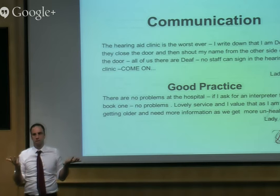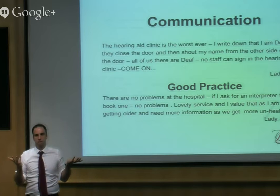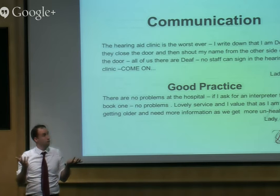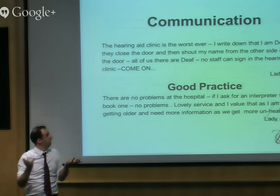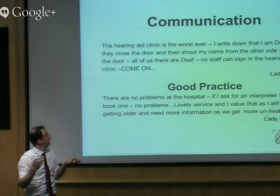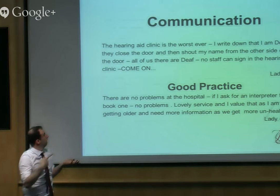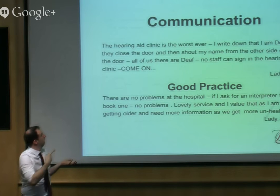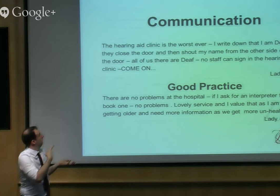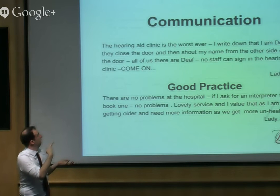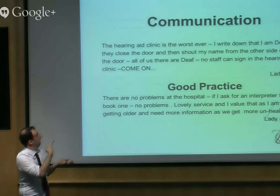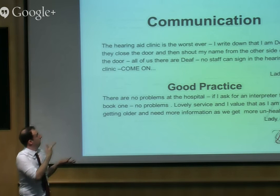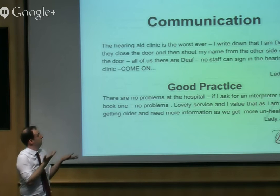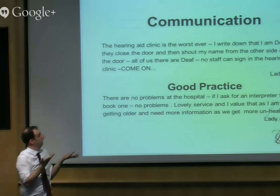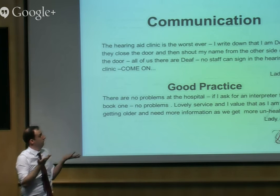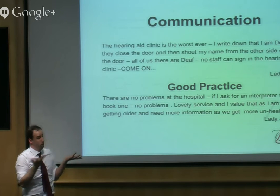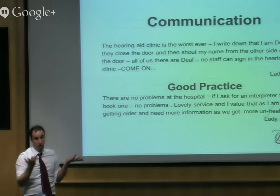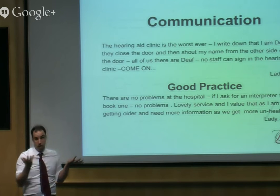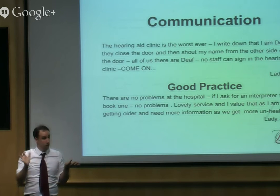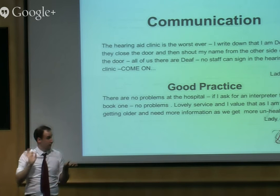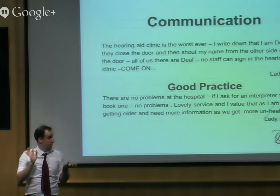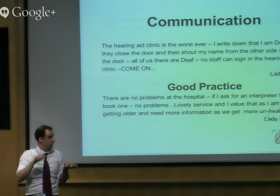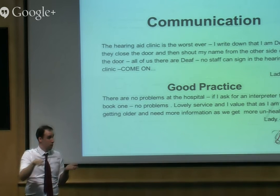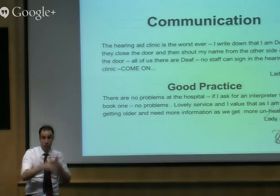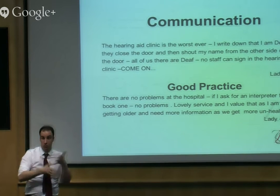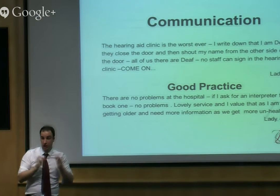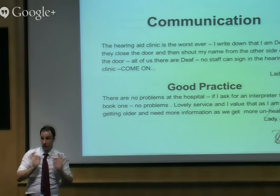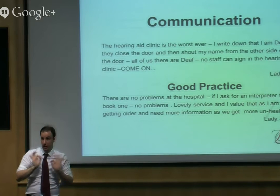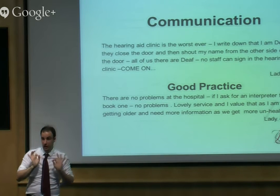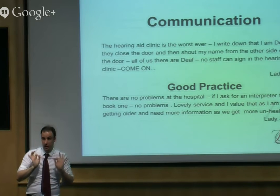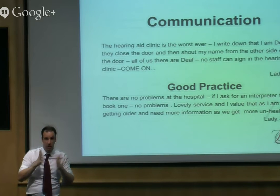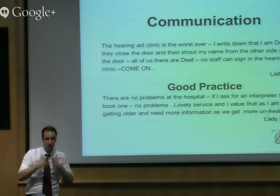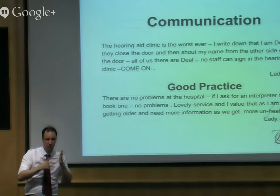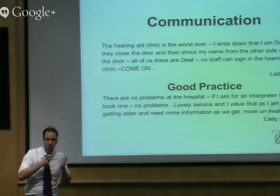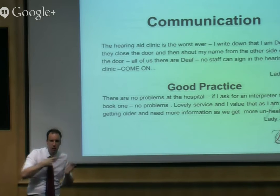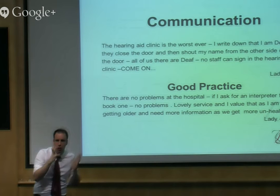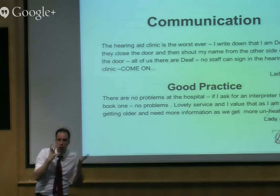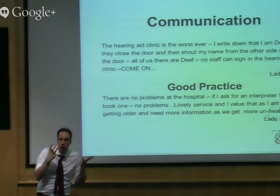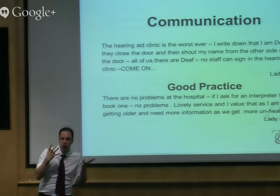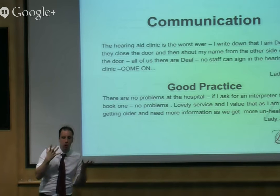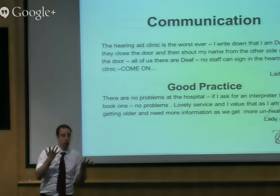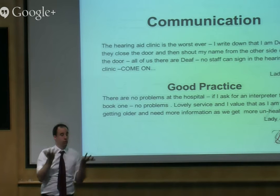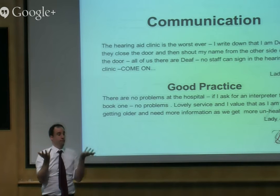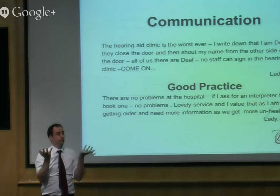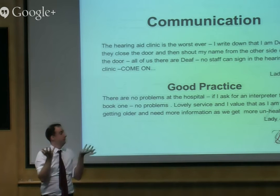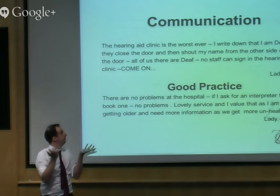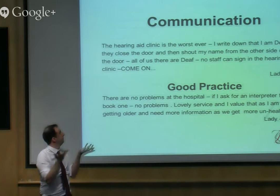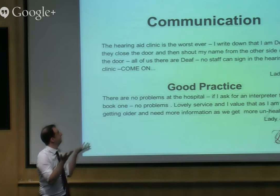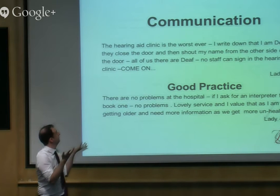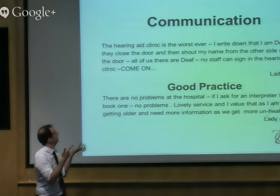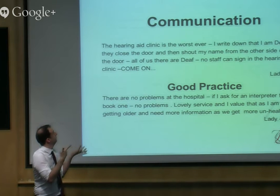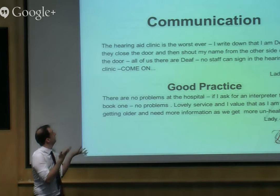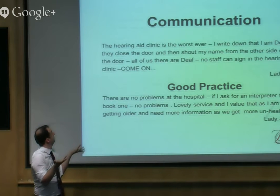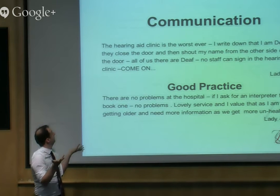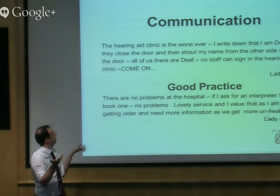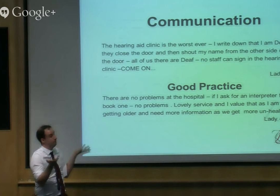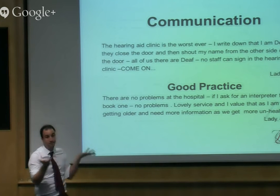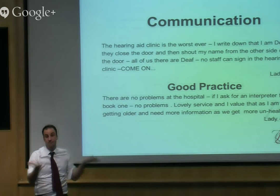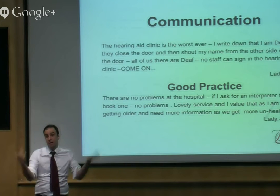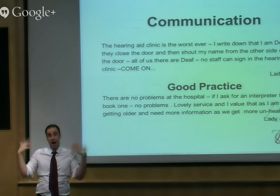close the shutters, and they would talk to other people, and then they would shout names from the other side of the room. Now, this is a hearing aid clinic. This